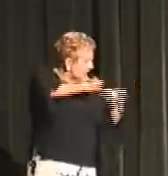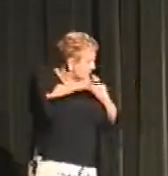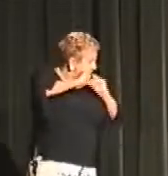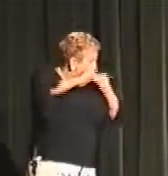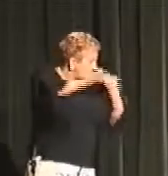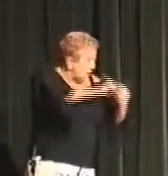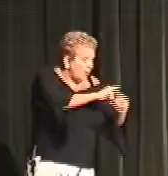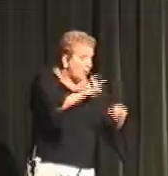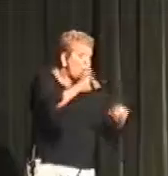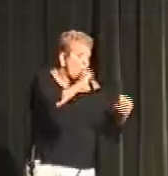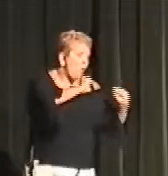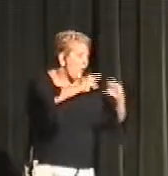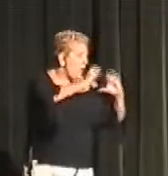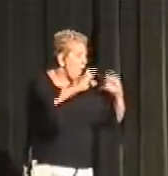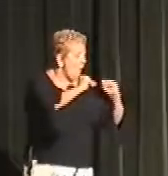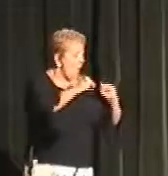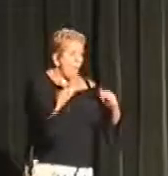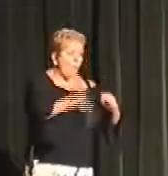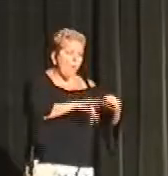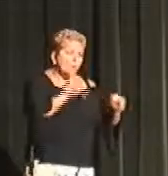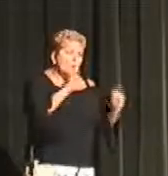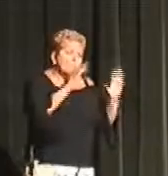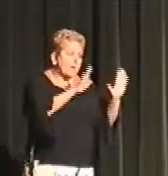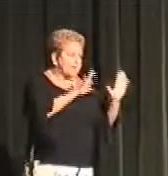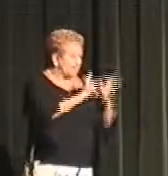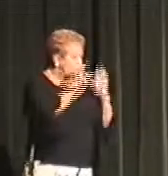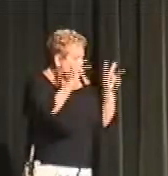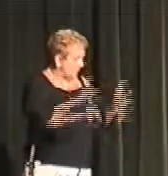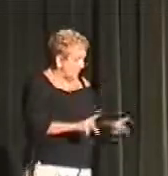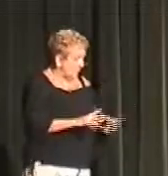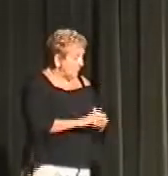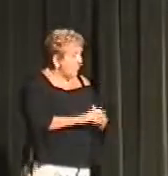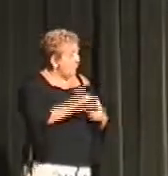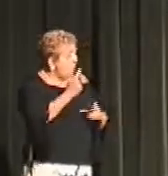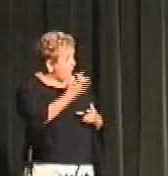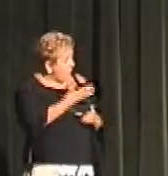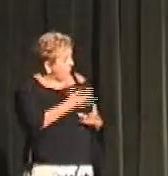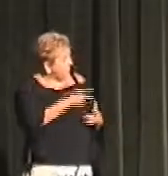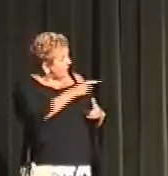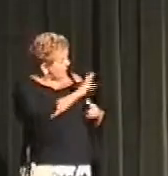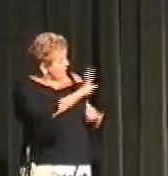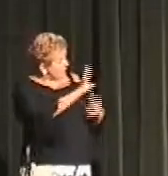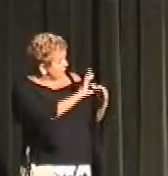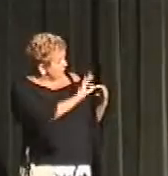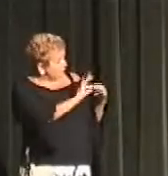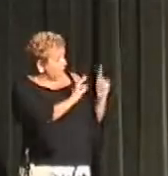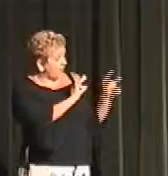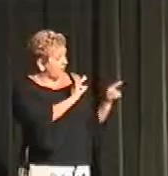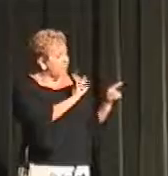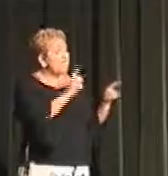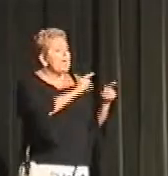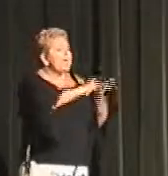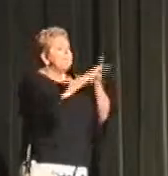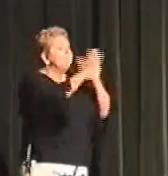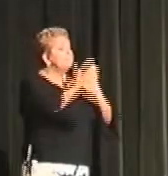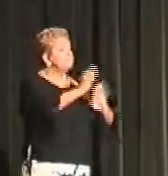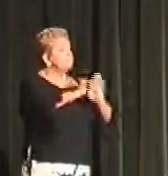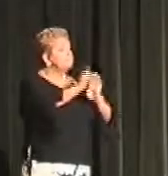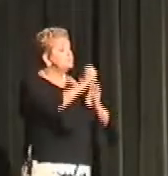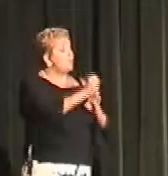know. And, one of the things that John talked about was John had gotten sober on Skid